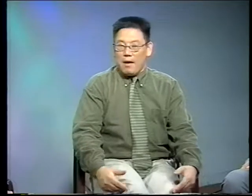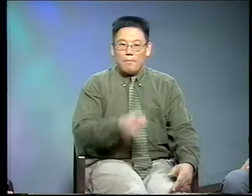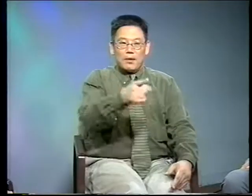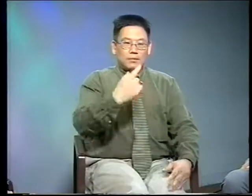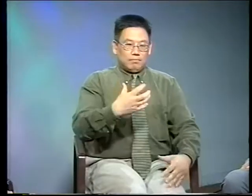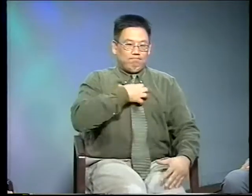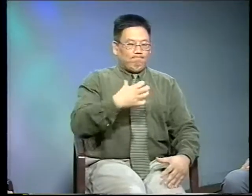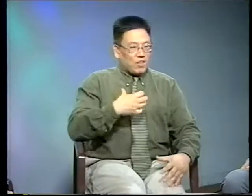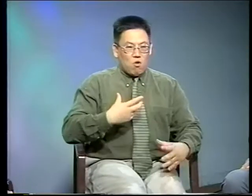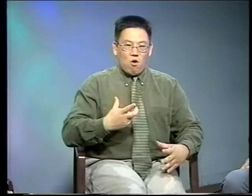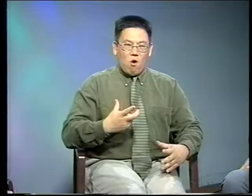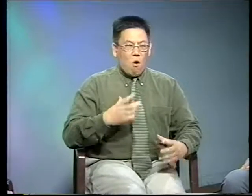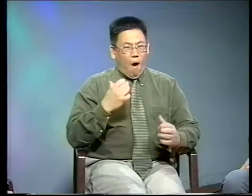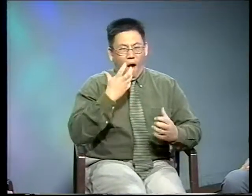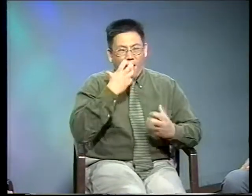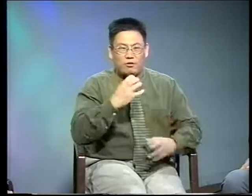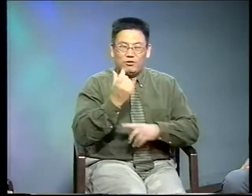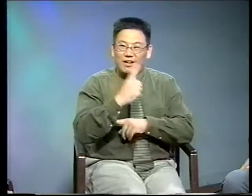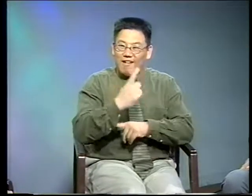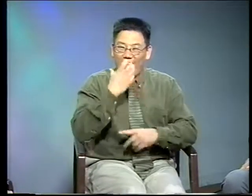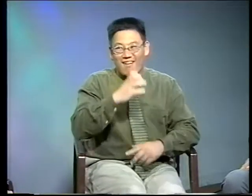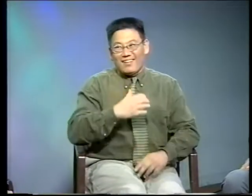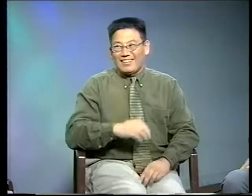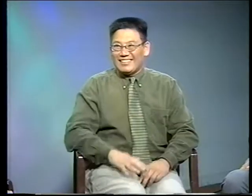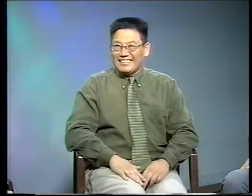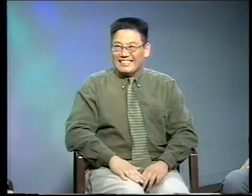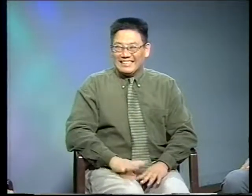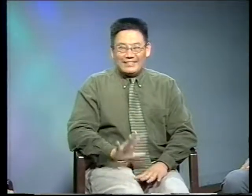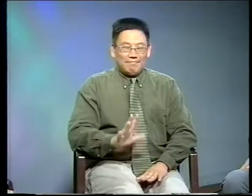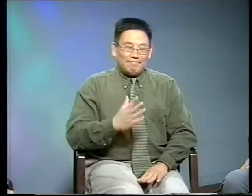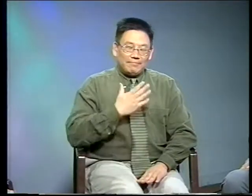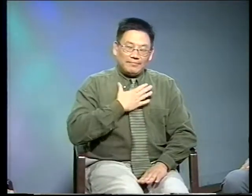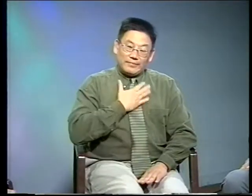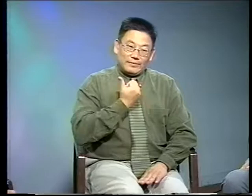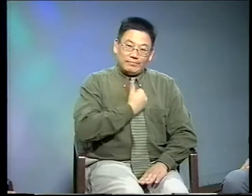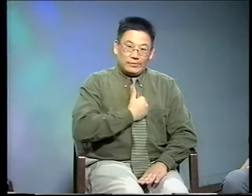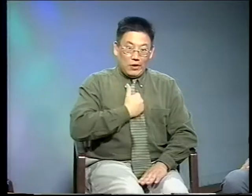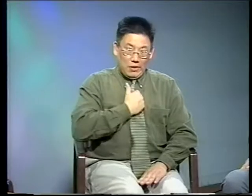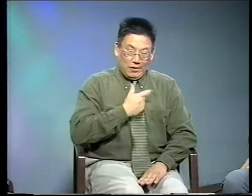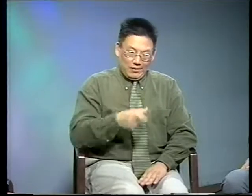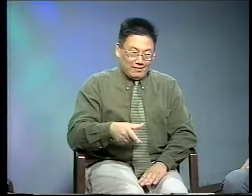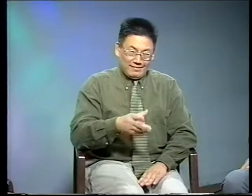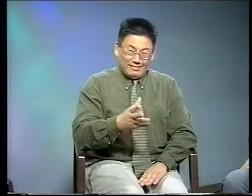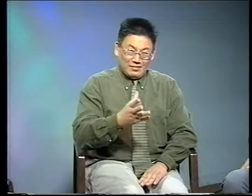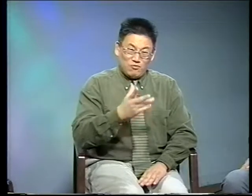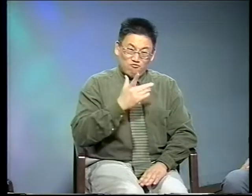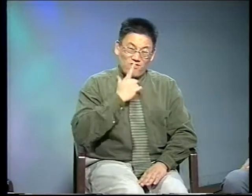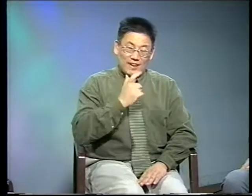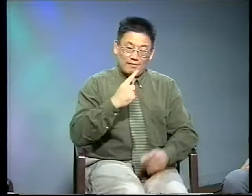at the funeral. And he objected about it being too hot to wear that day, but I told him, I'm sorry.